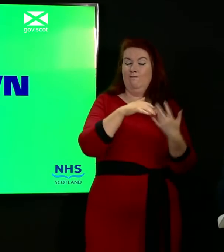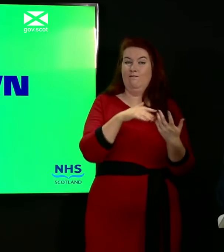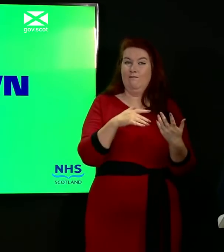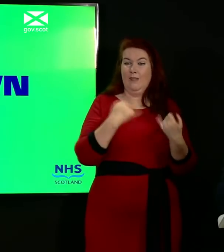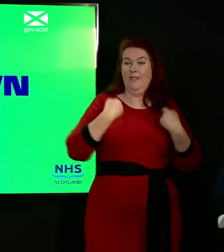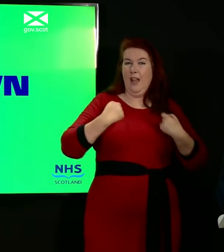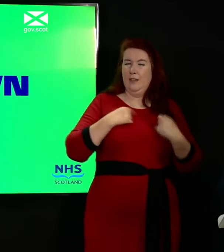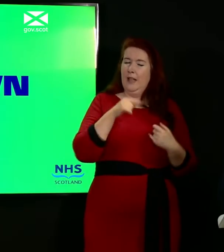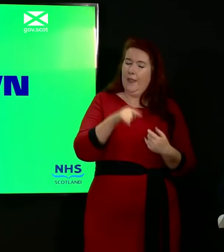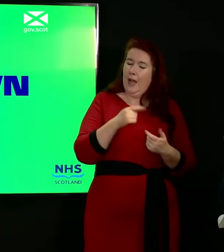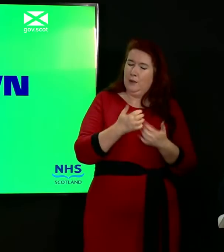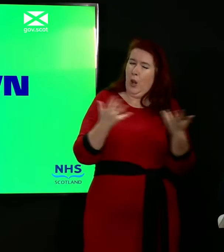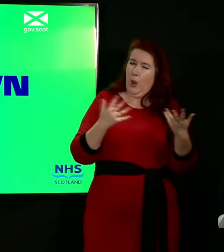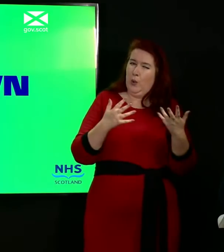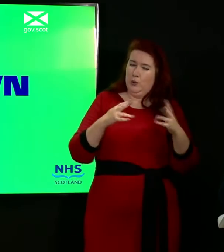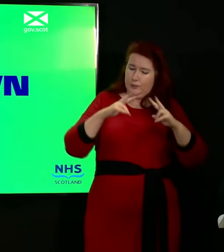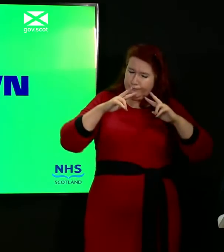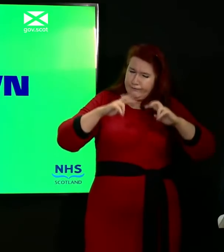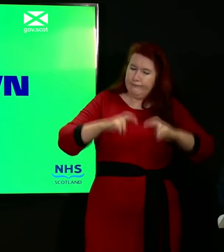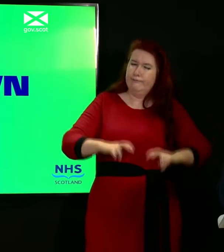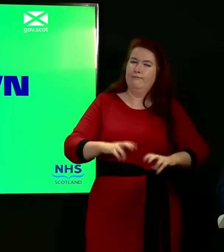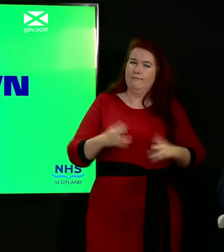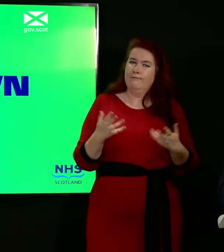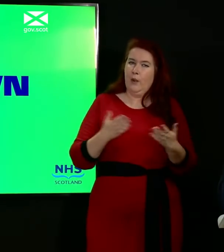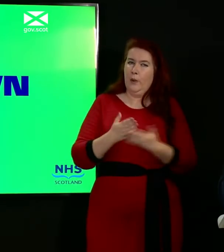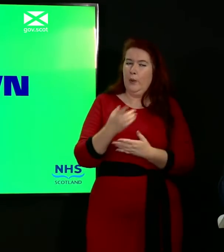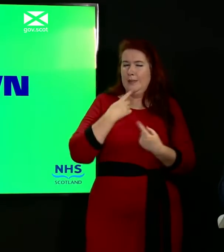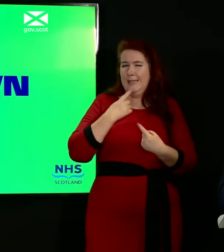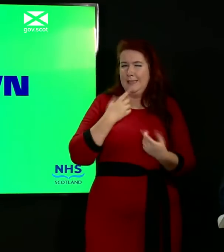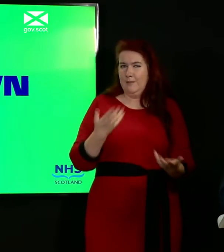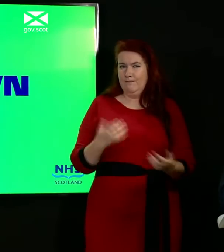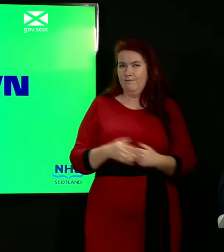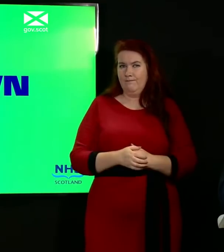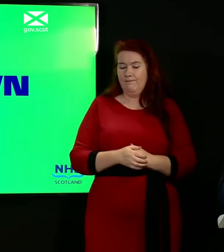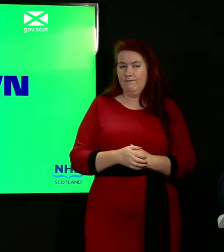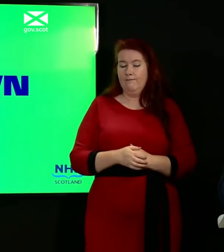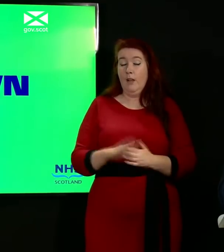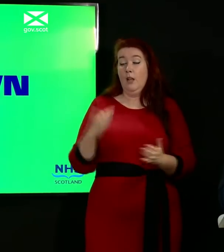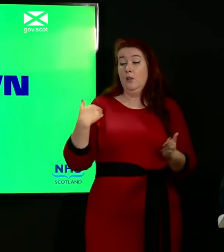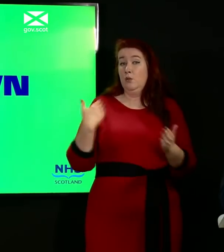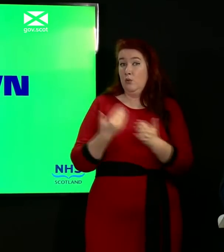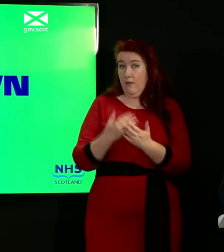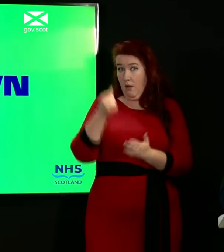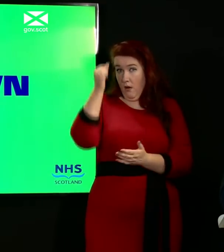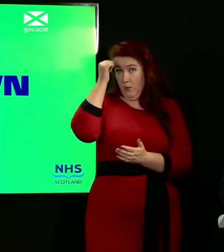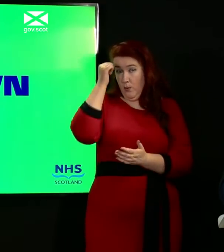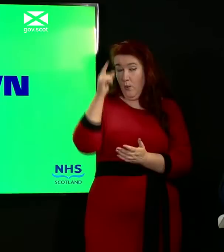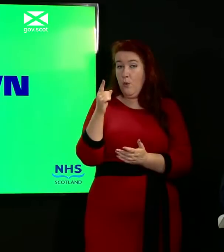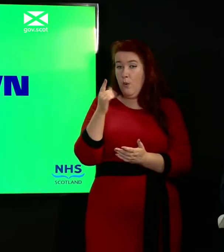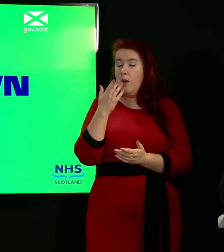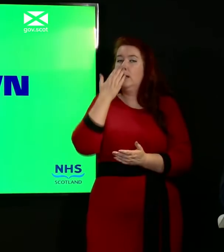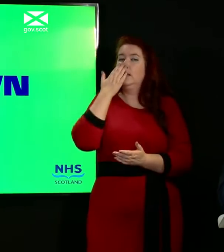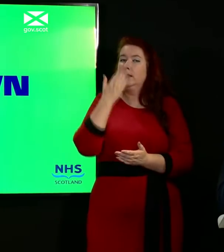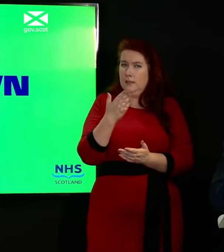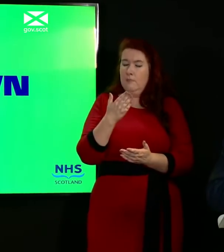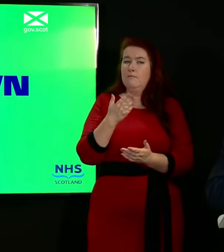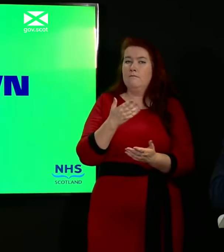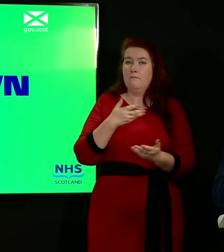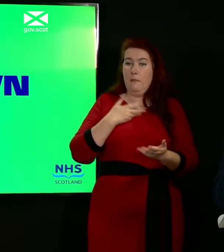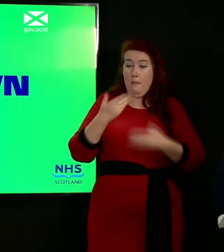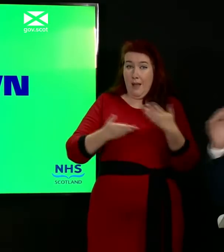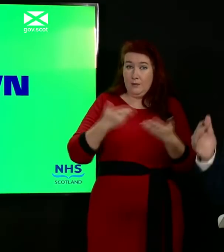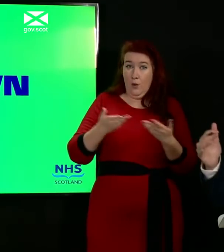all takes quite a lot of time to come through the data. As far as we know just now, there is a proportionate increase in